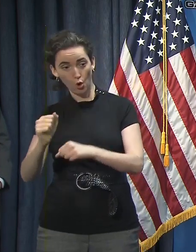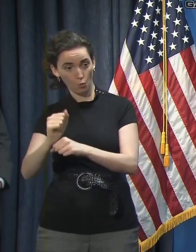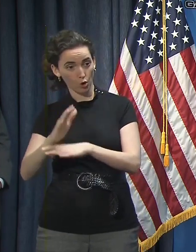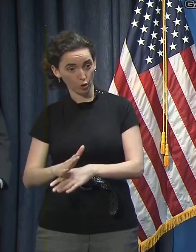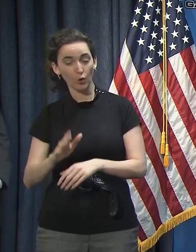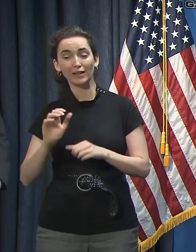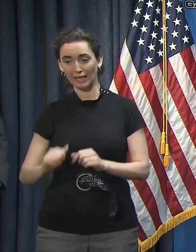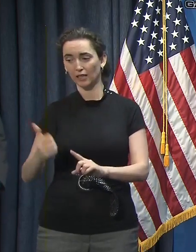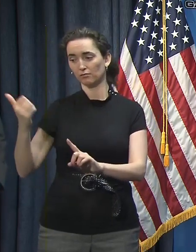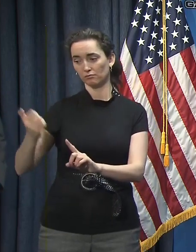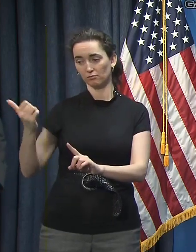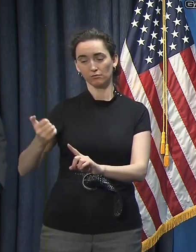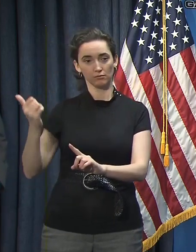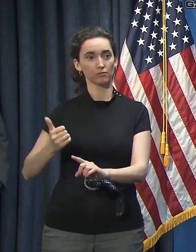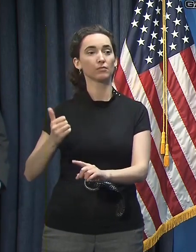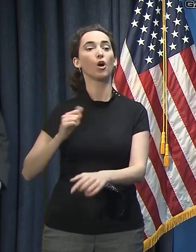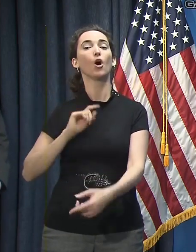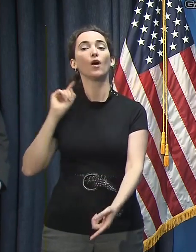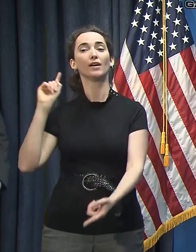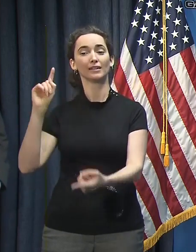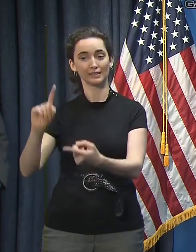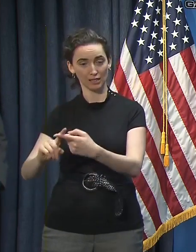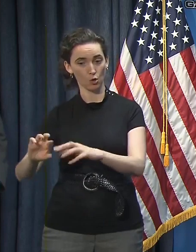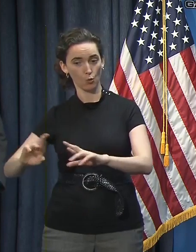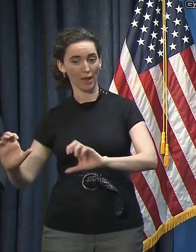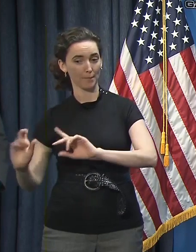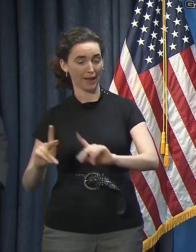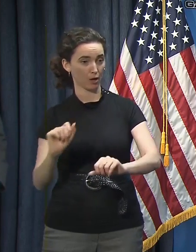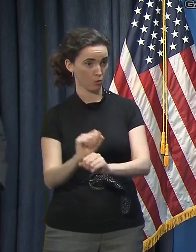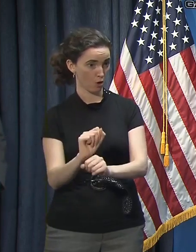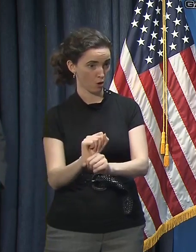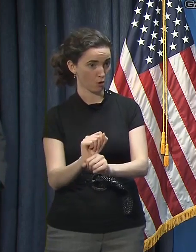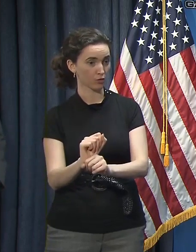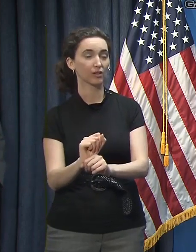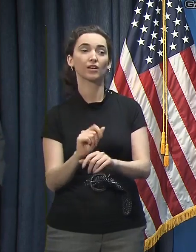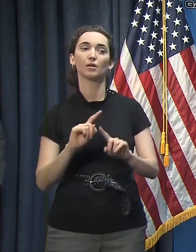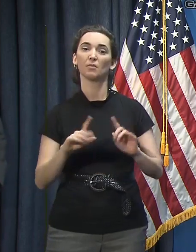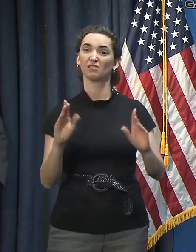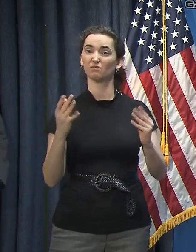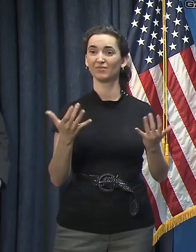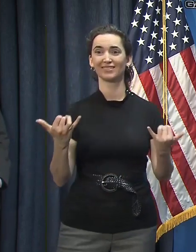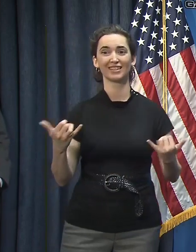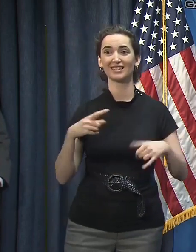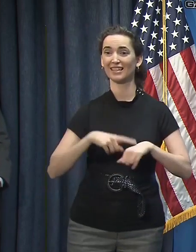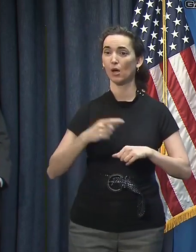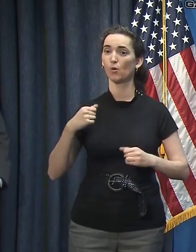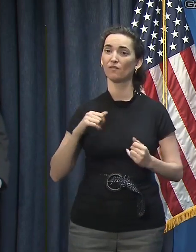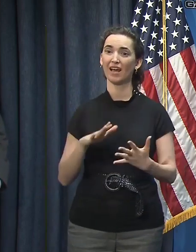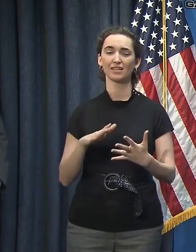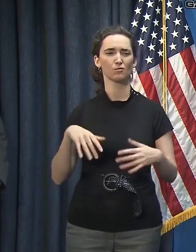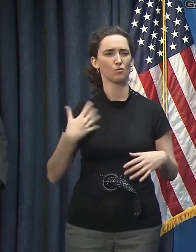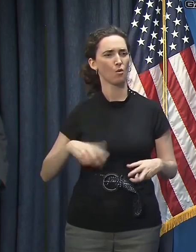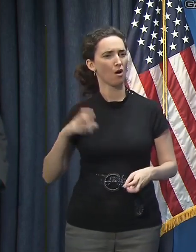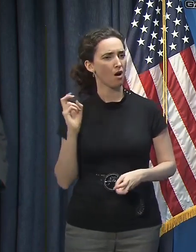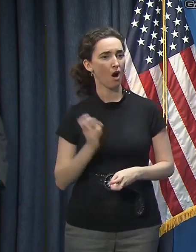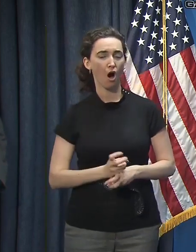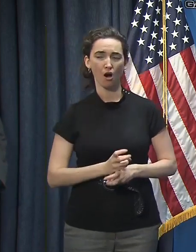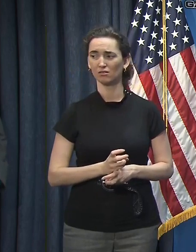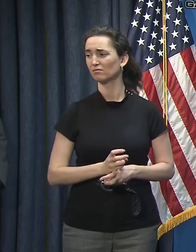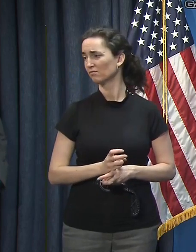receive unemployment compensation until such time as they can go back to work and so forth. But it is a very difficult time. I mean, there's no doubt about